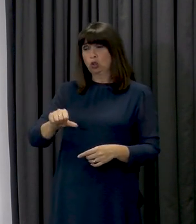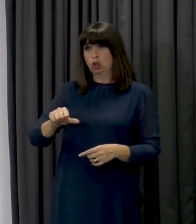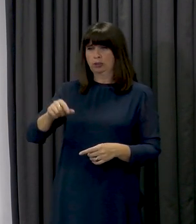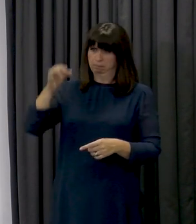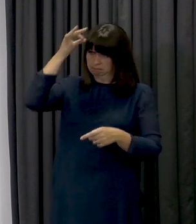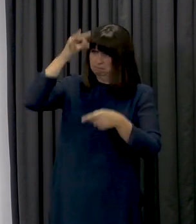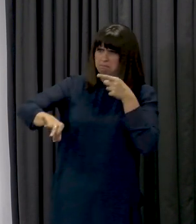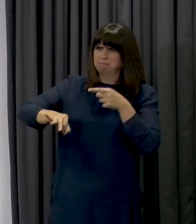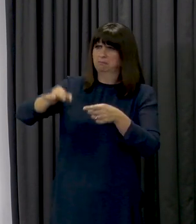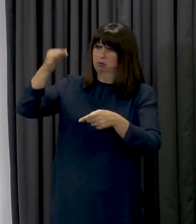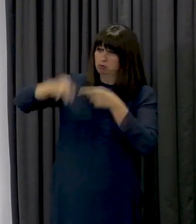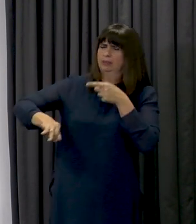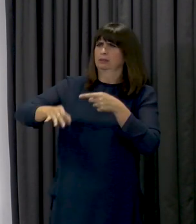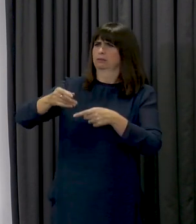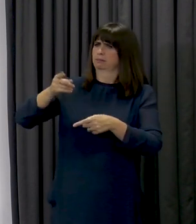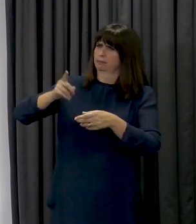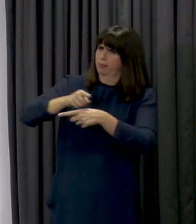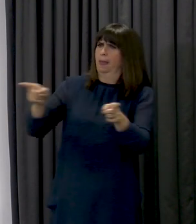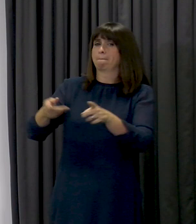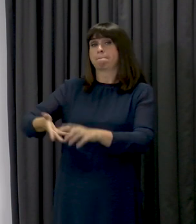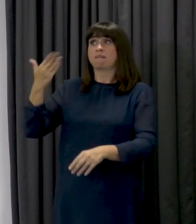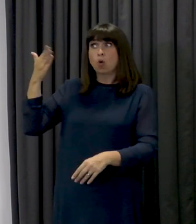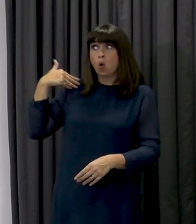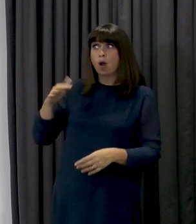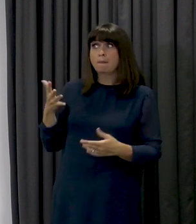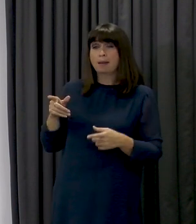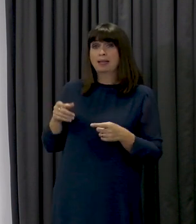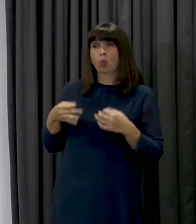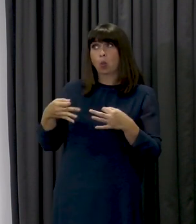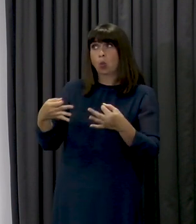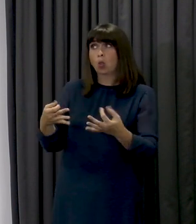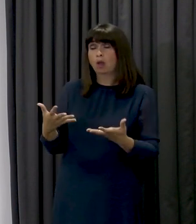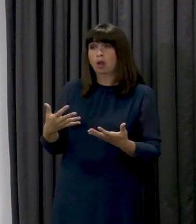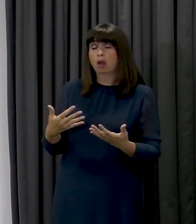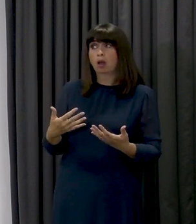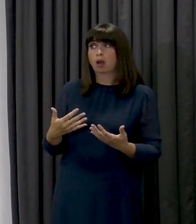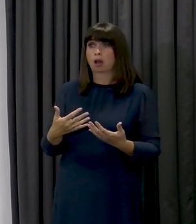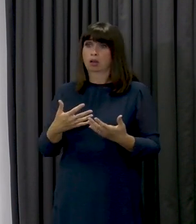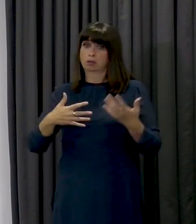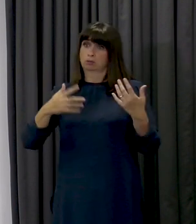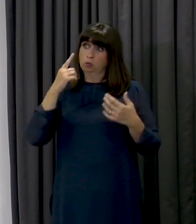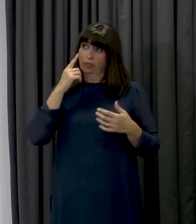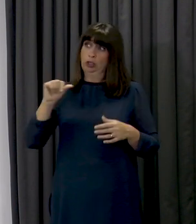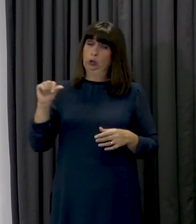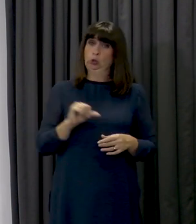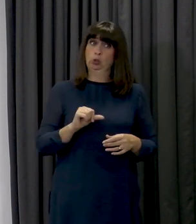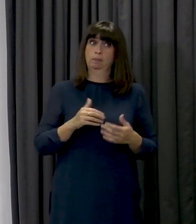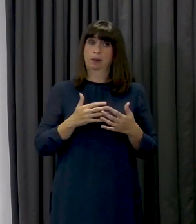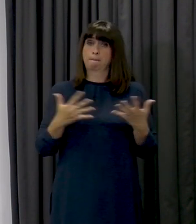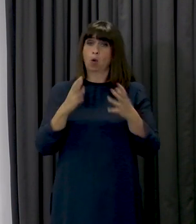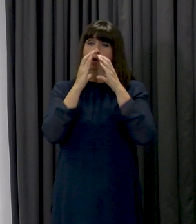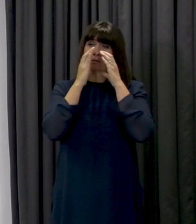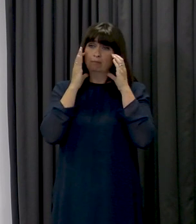And given that so many people have given up on social distancing, doesn't it make a stronger case for more compulsory